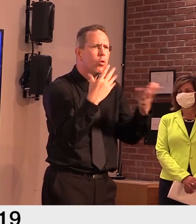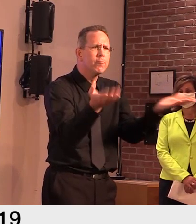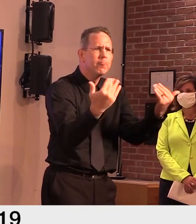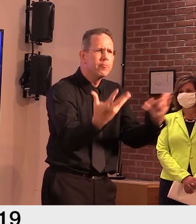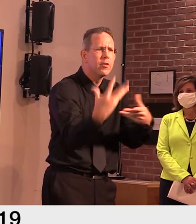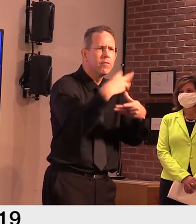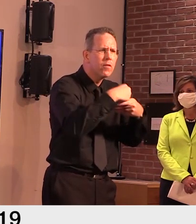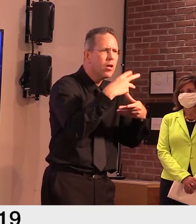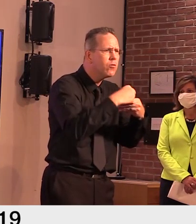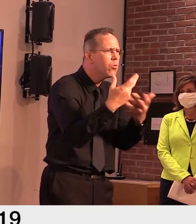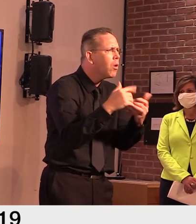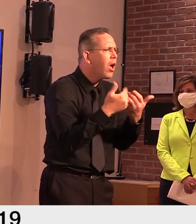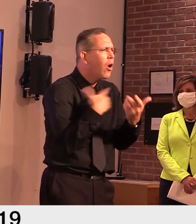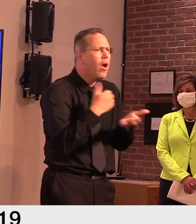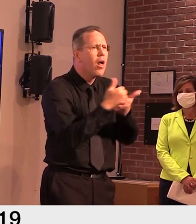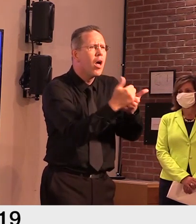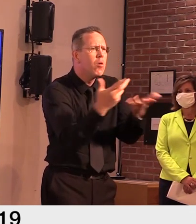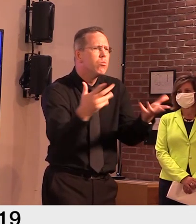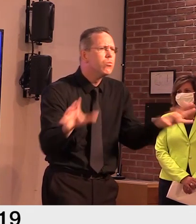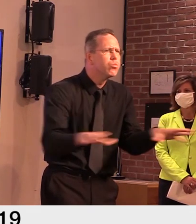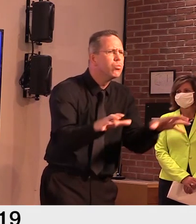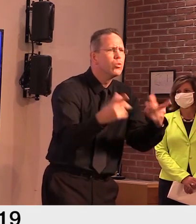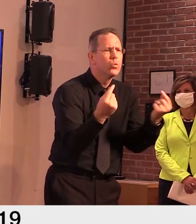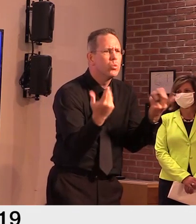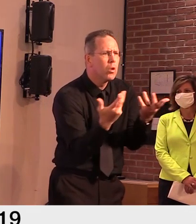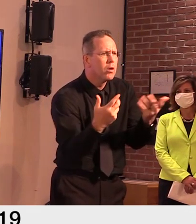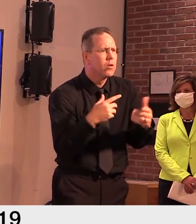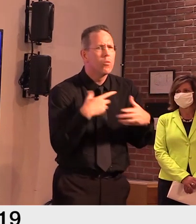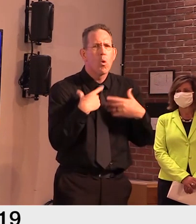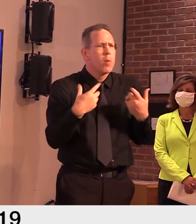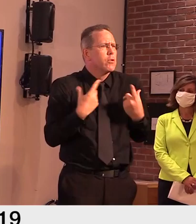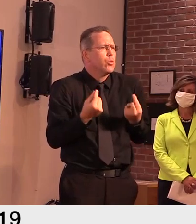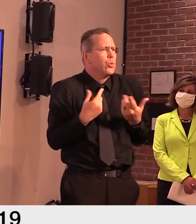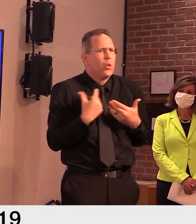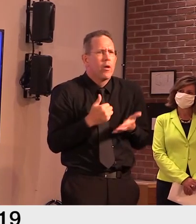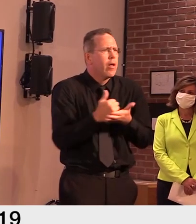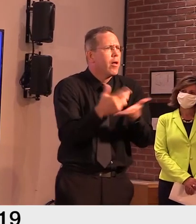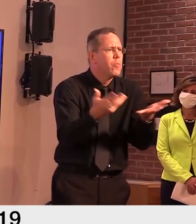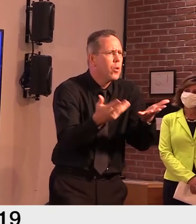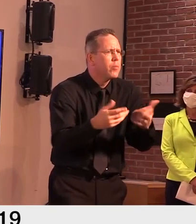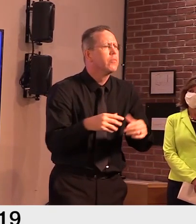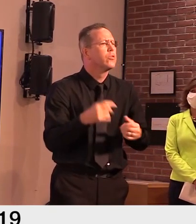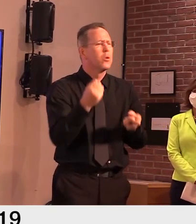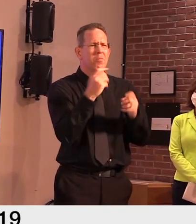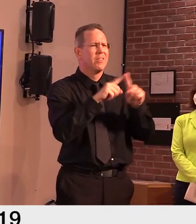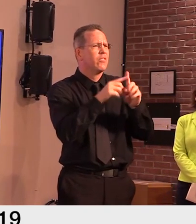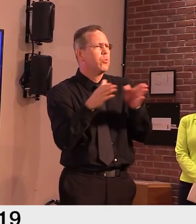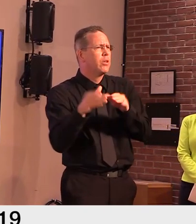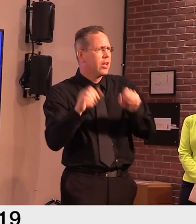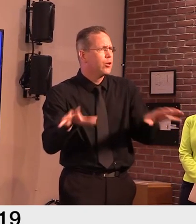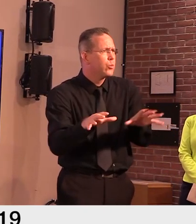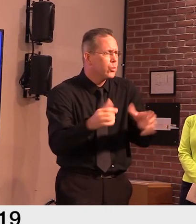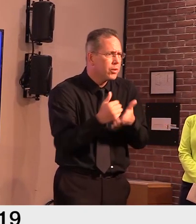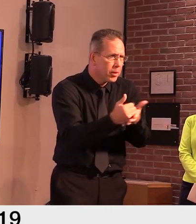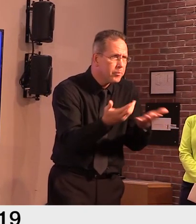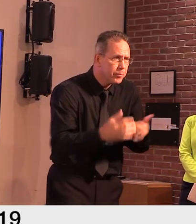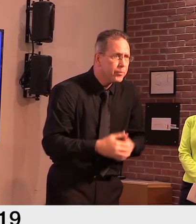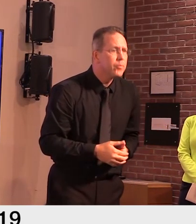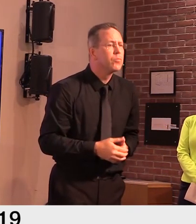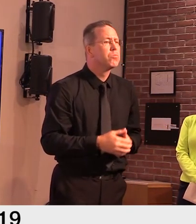once you have learned, then you defer to the people who are impacted by this work, and then you